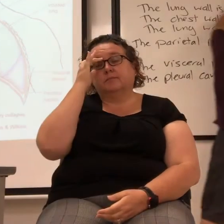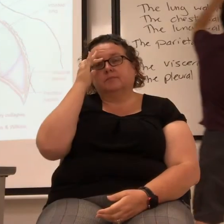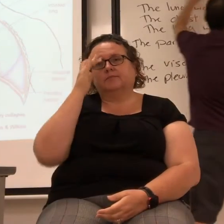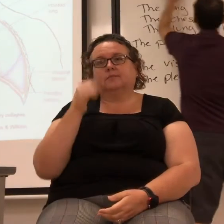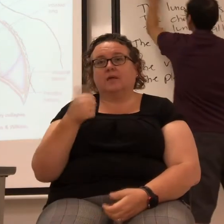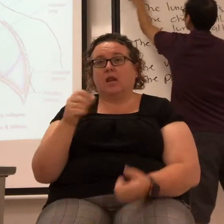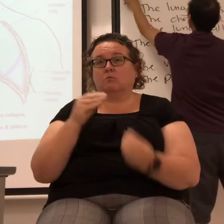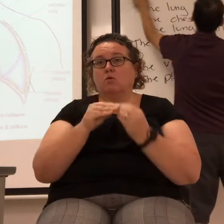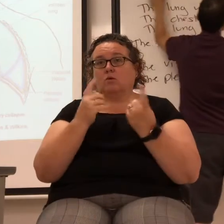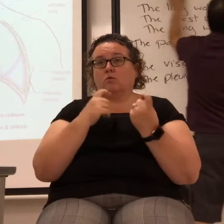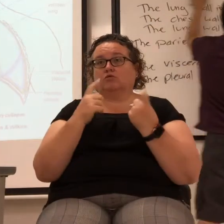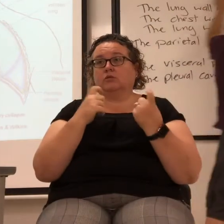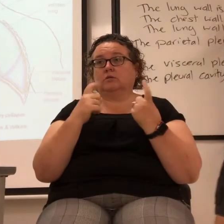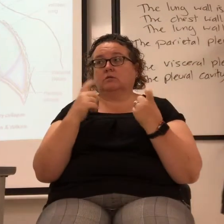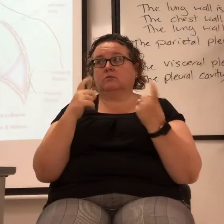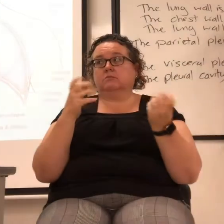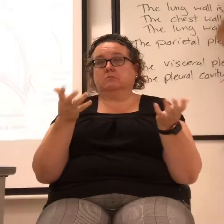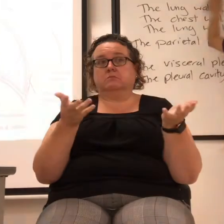Okay. Any other questions?